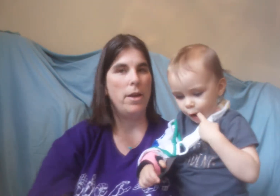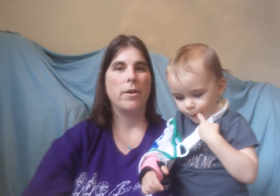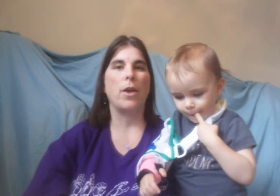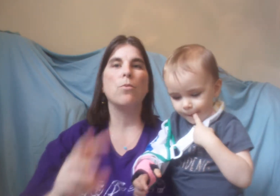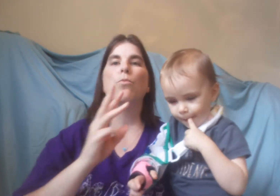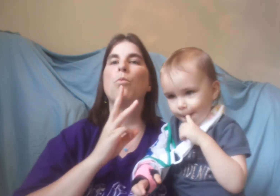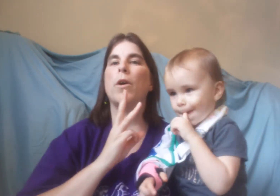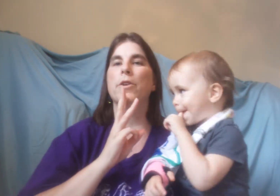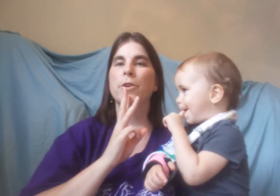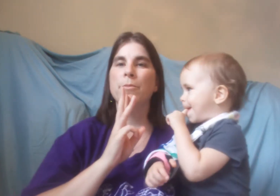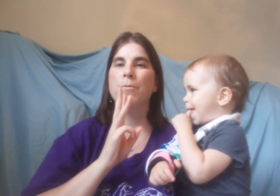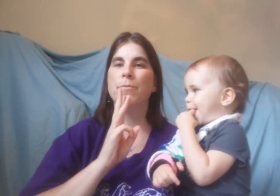Okay, water.